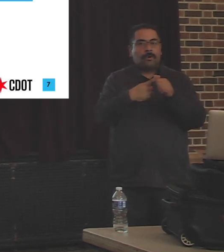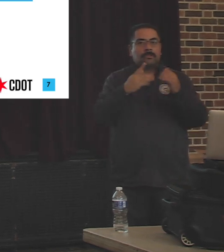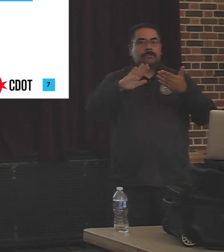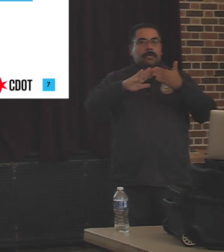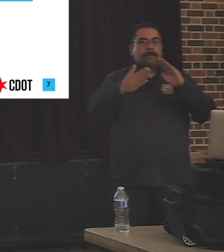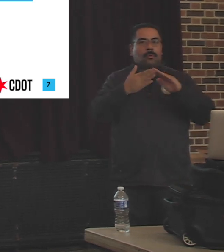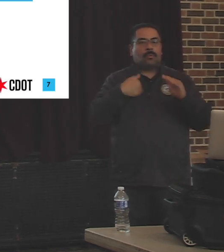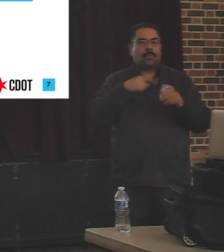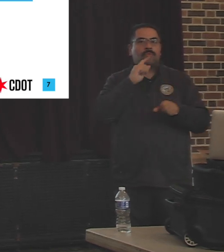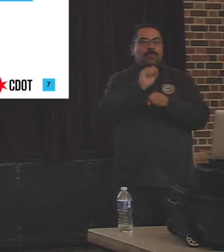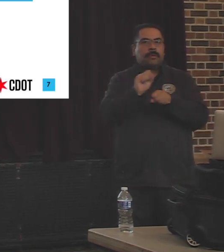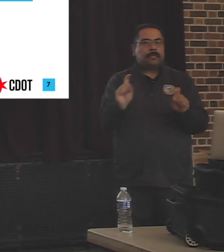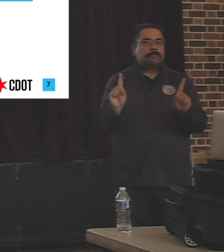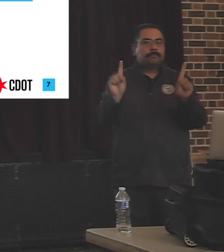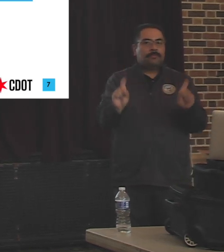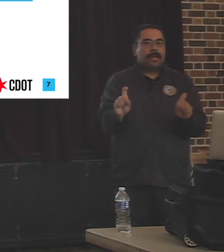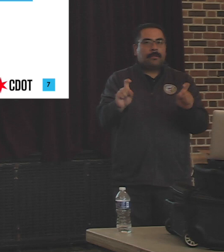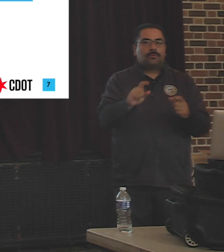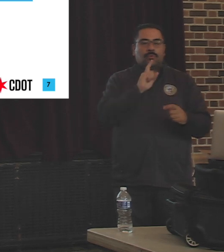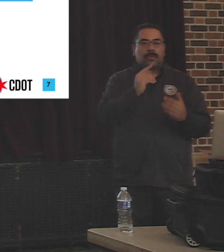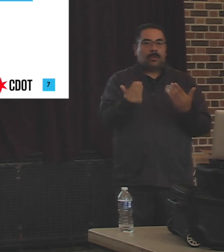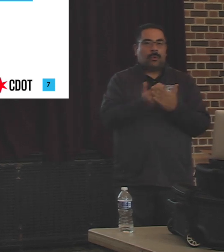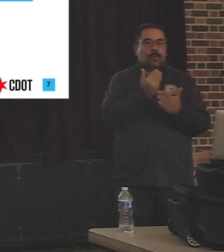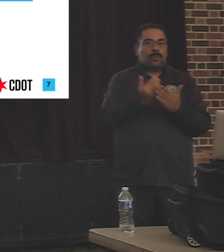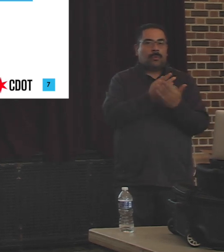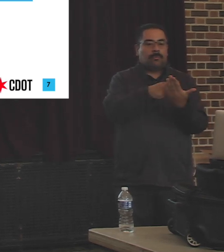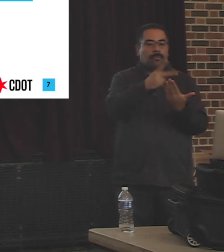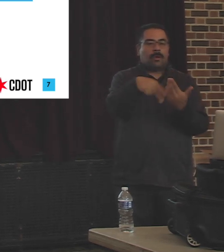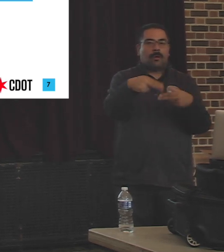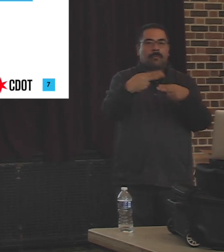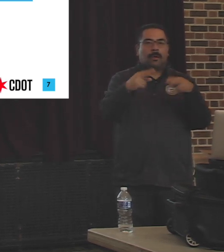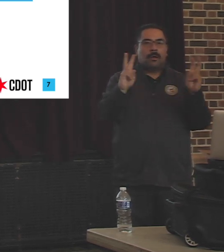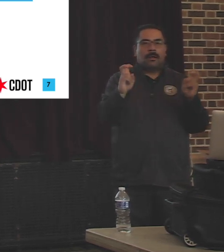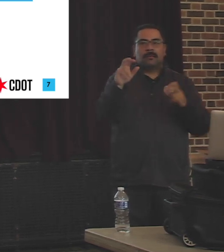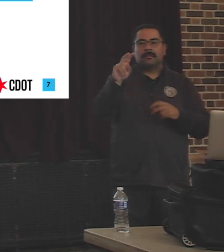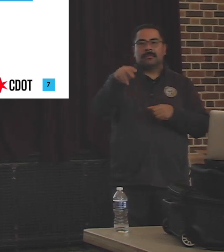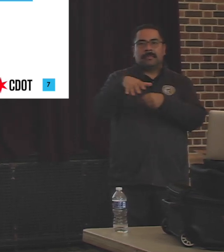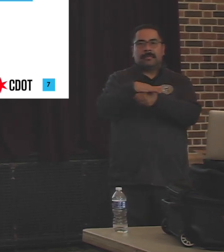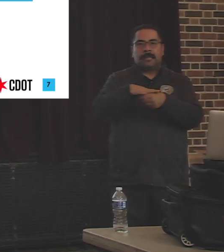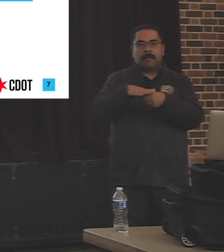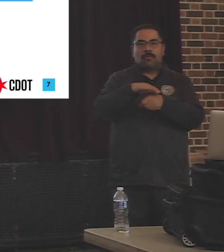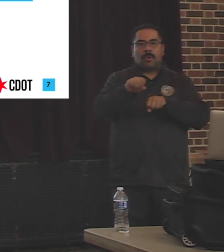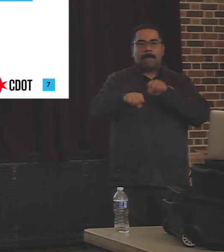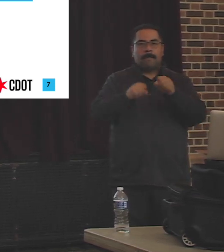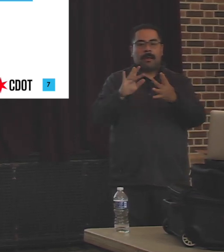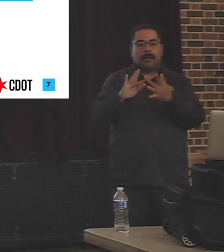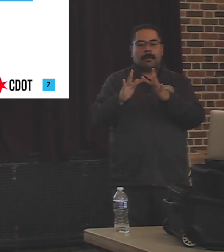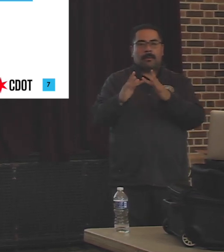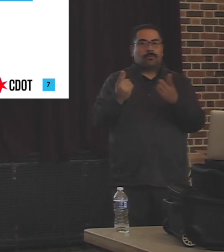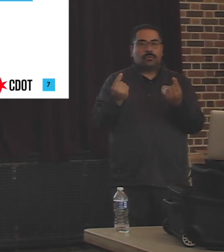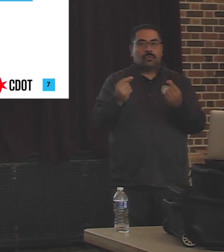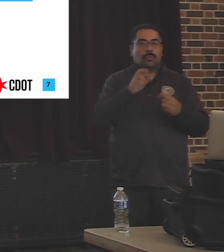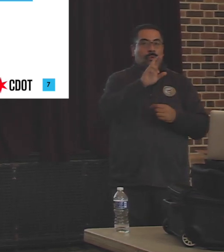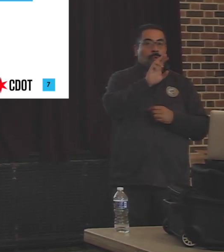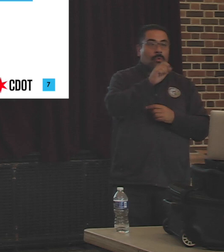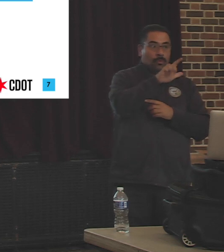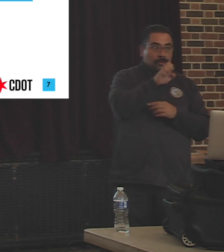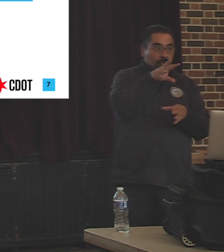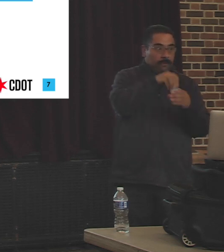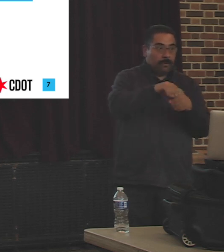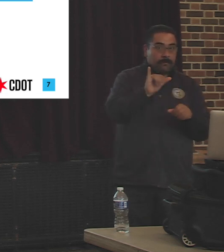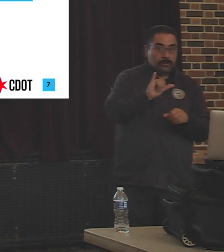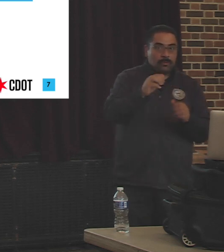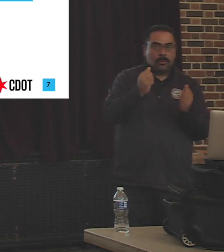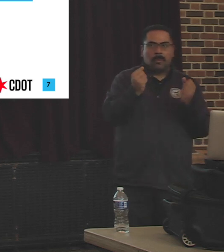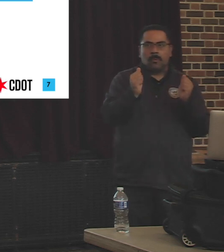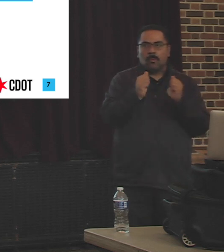we really piloted a really innovative program called the Neighborhood Bike Networks, where we got together. Rochelle was a part of this, along with